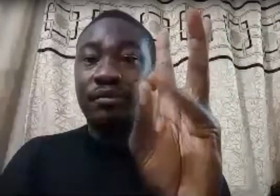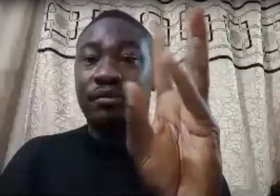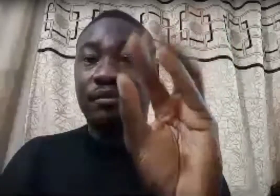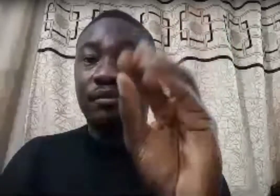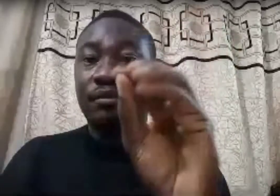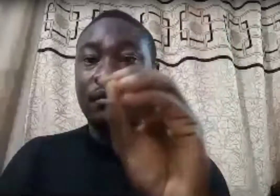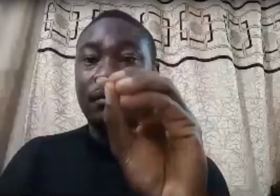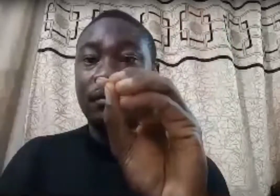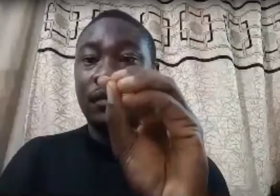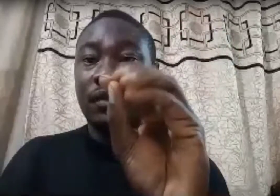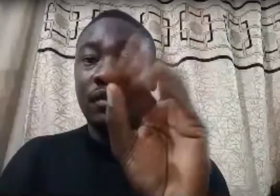60,